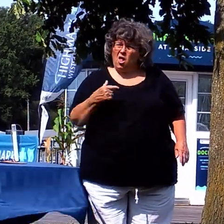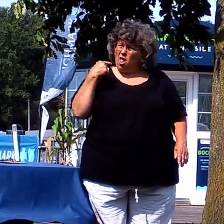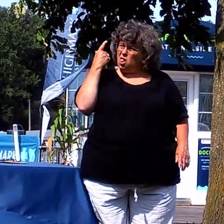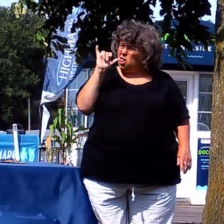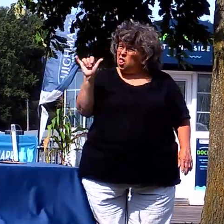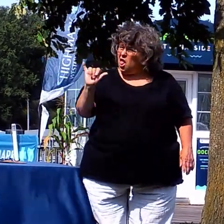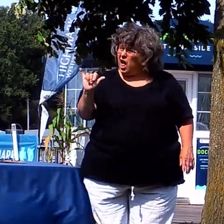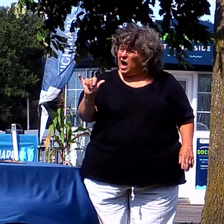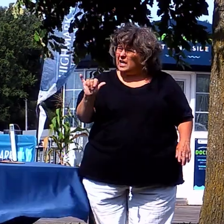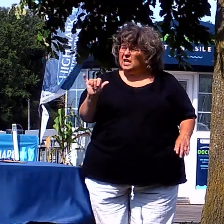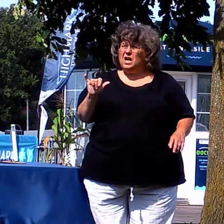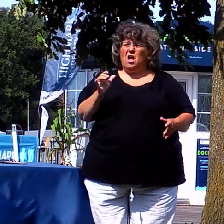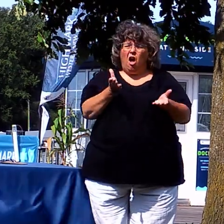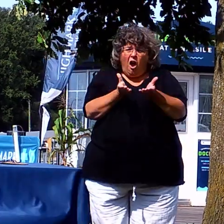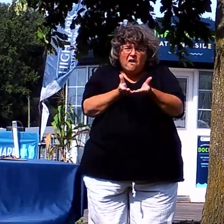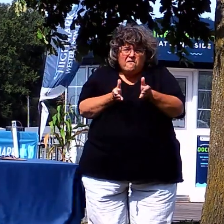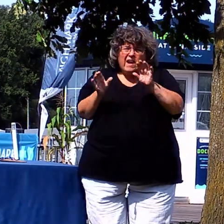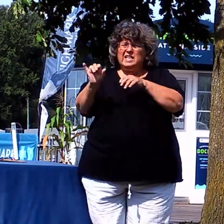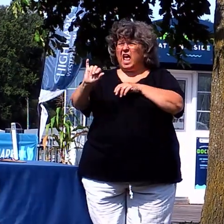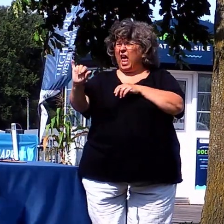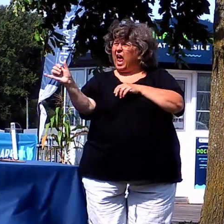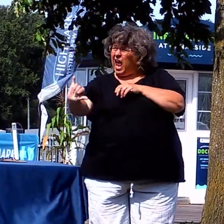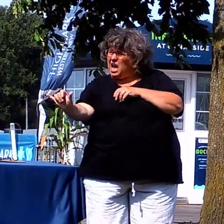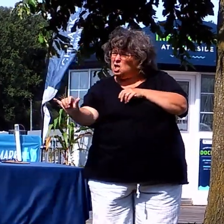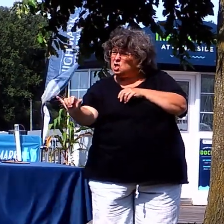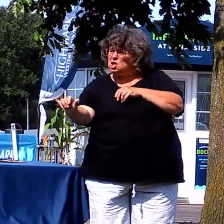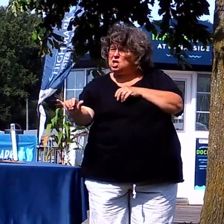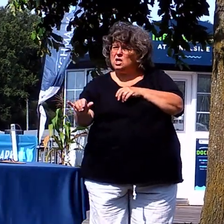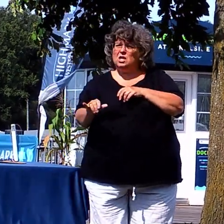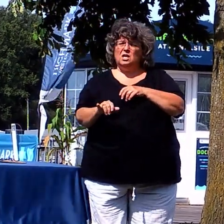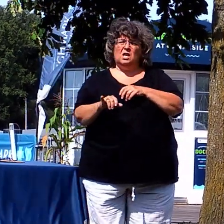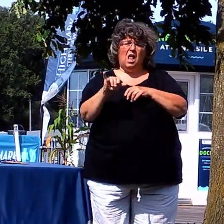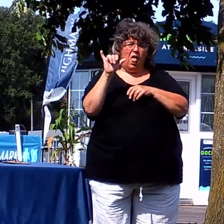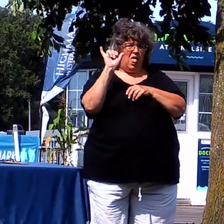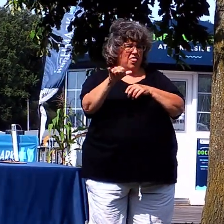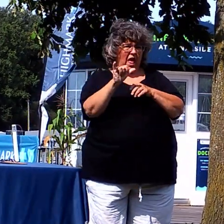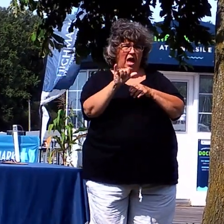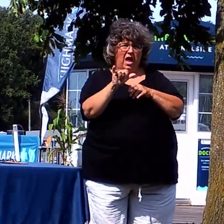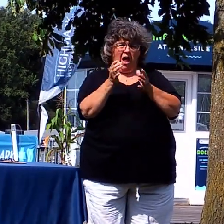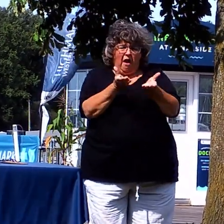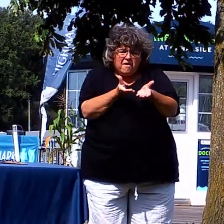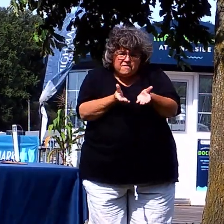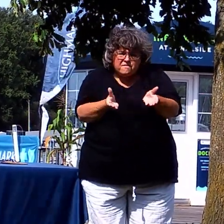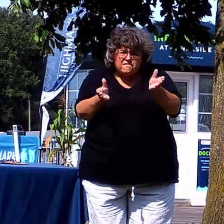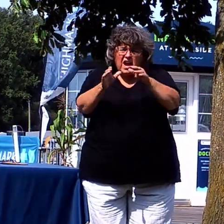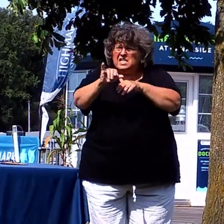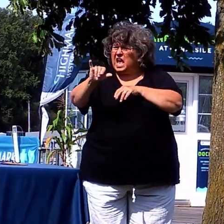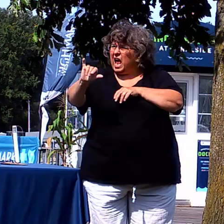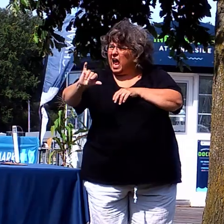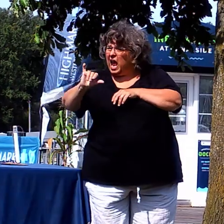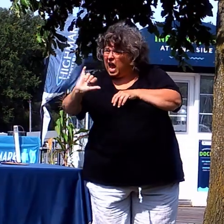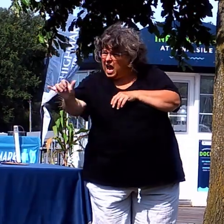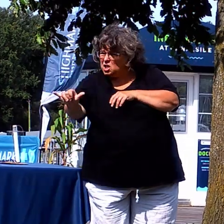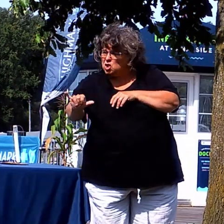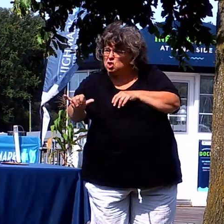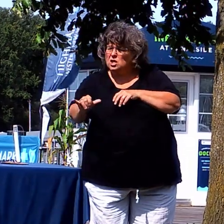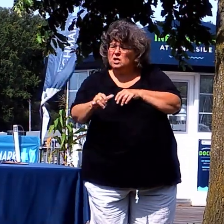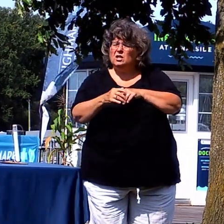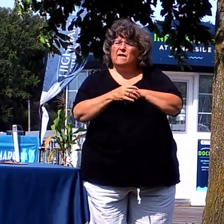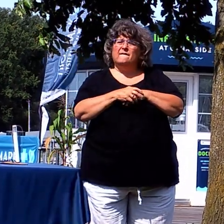like vase-ish, she exclaimed. So here's his vase-ish crumpled piece of paper on her wall.